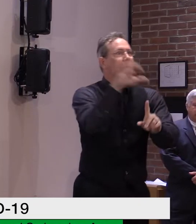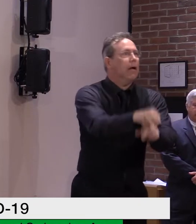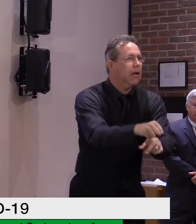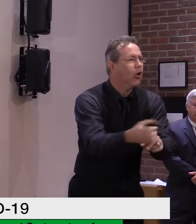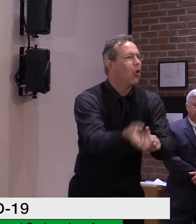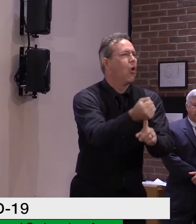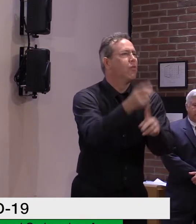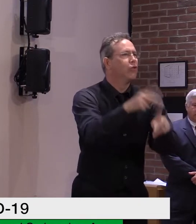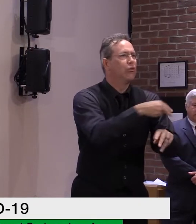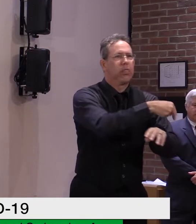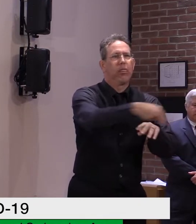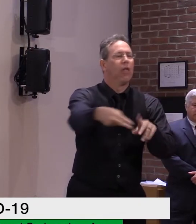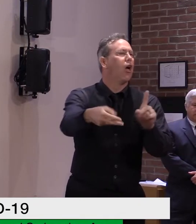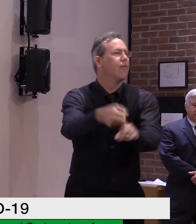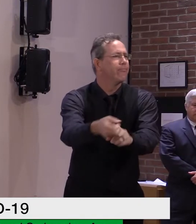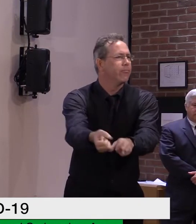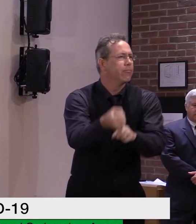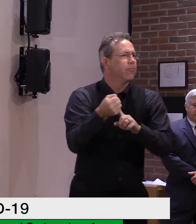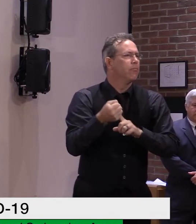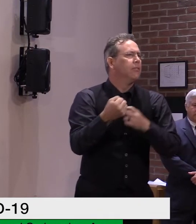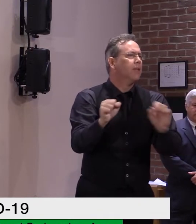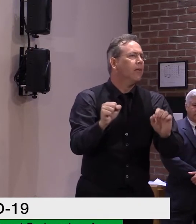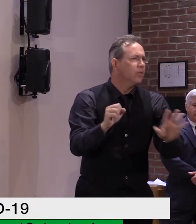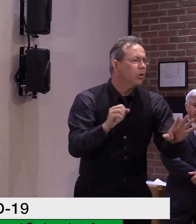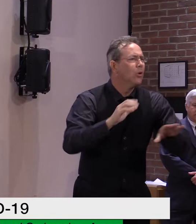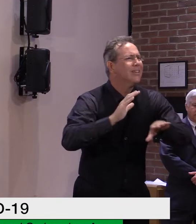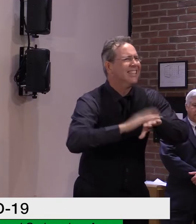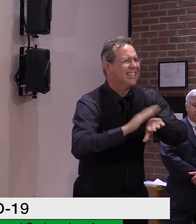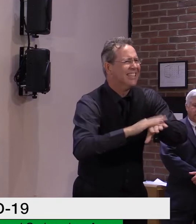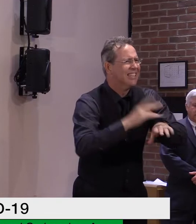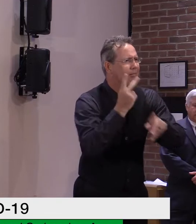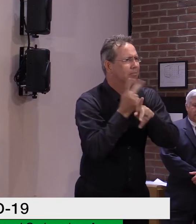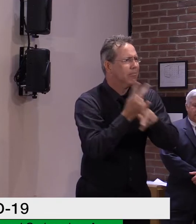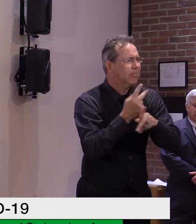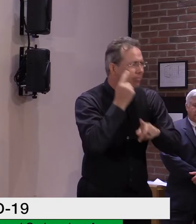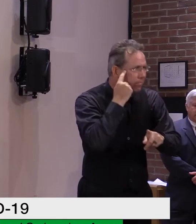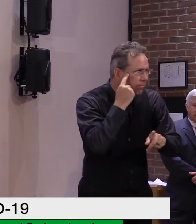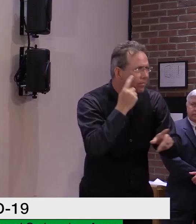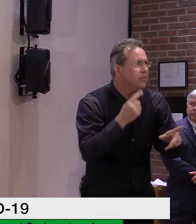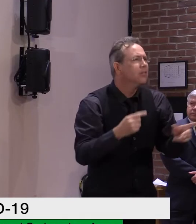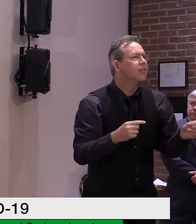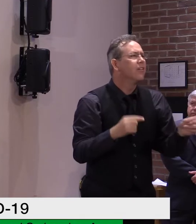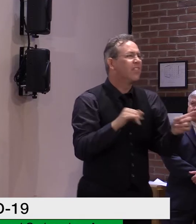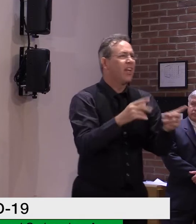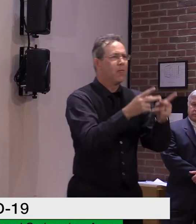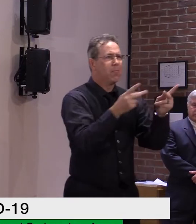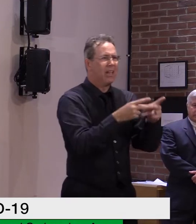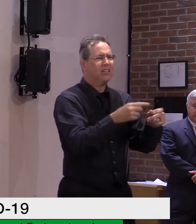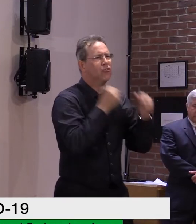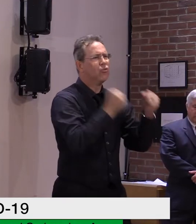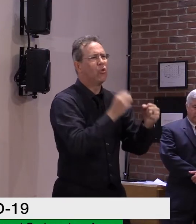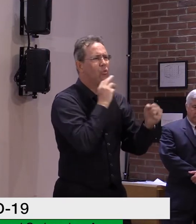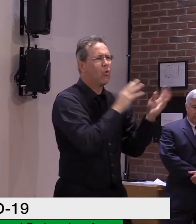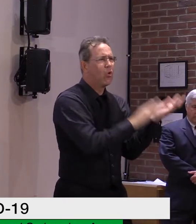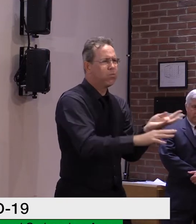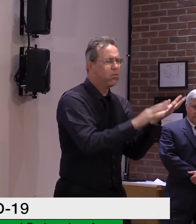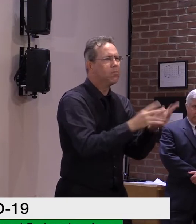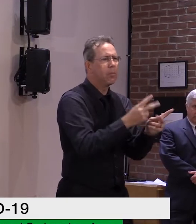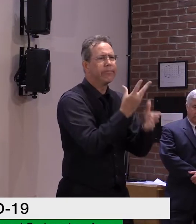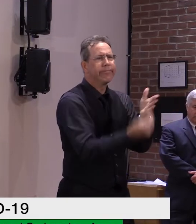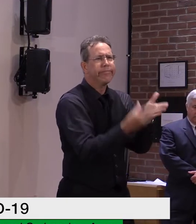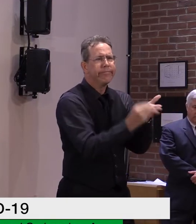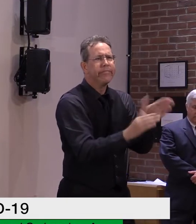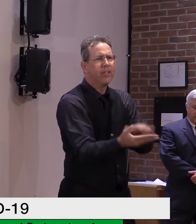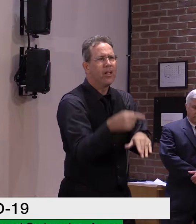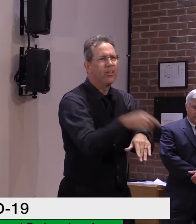Vermont, that's not always the case, as they've seen a number of tragedies over the years. There are a number of things you can do